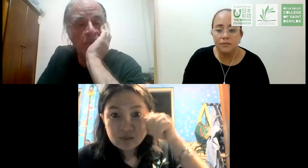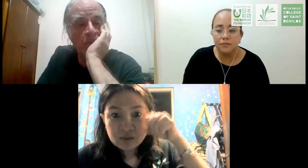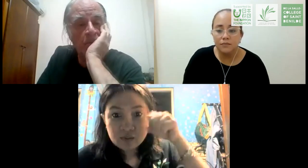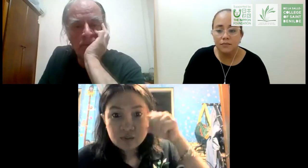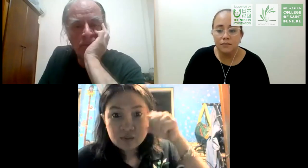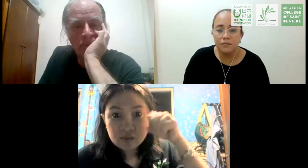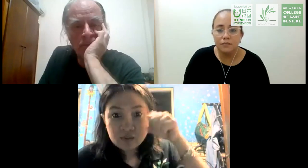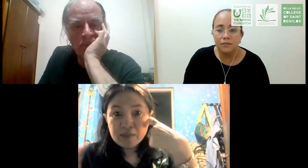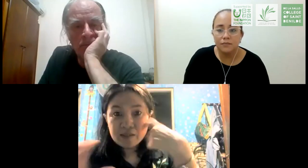Shaq?